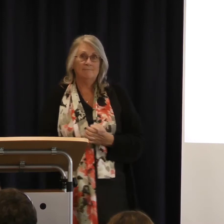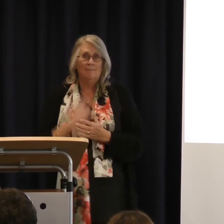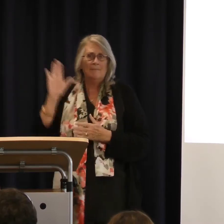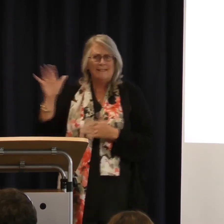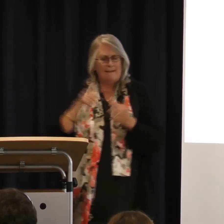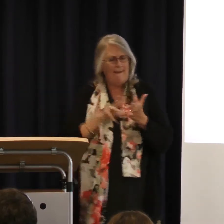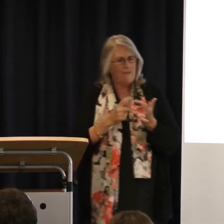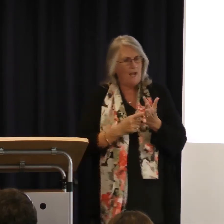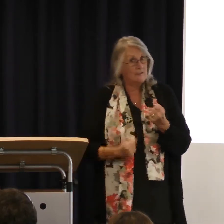to John Lovett,